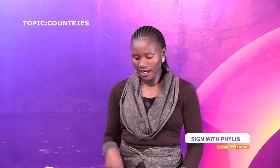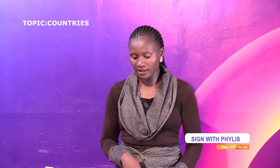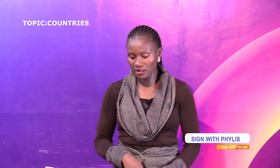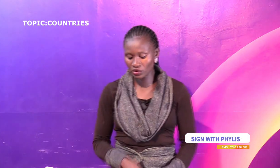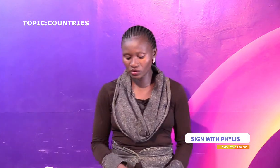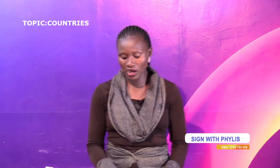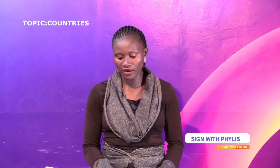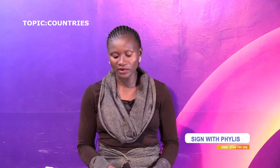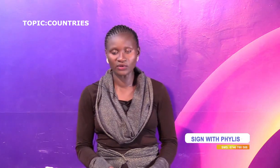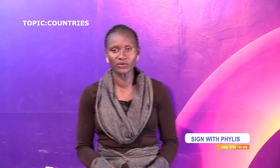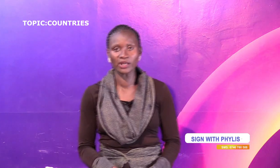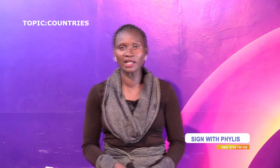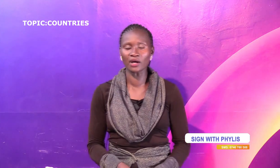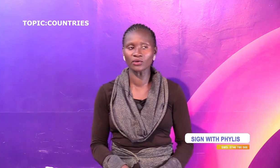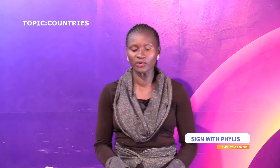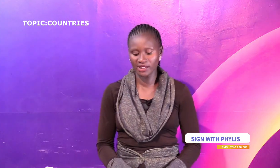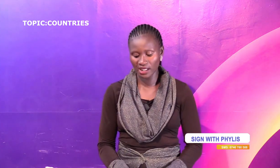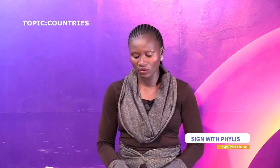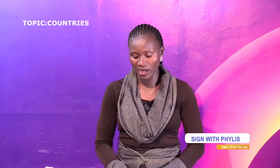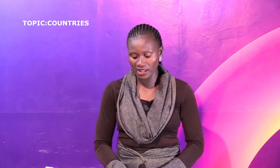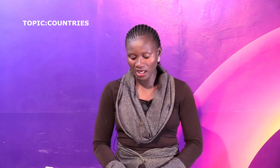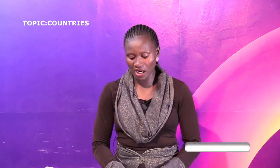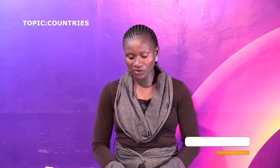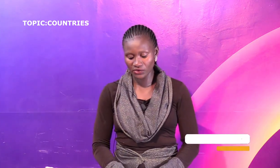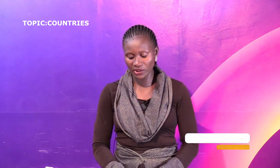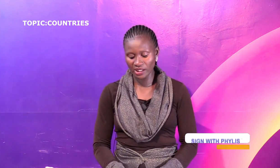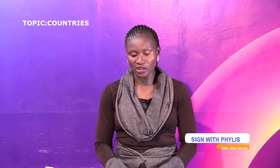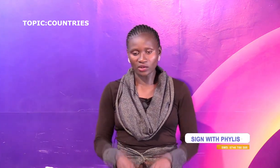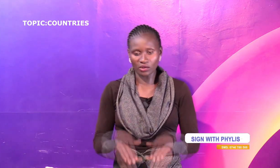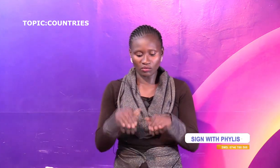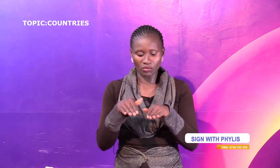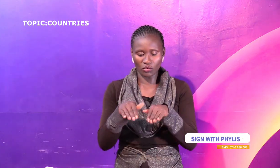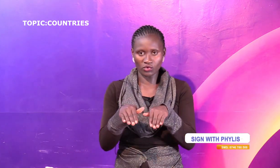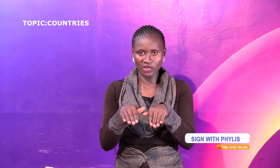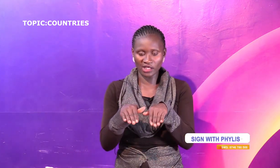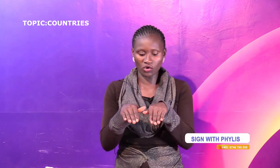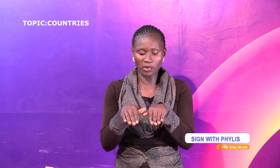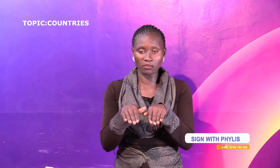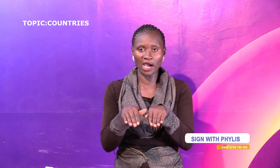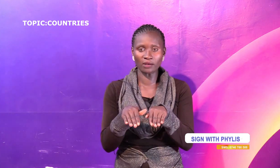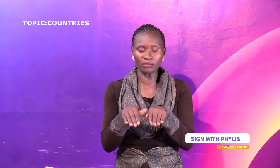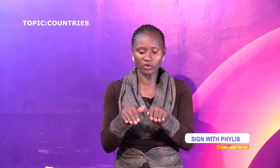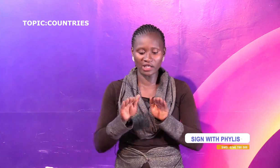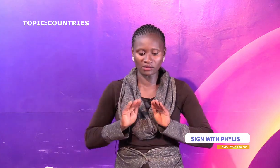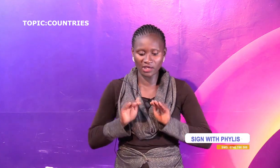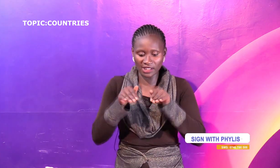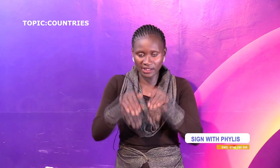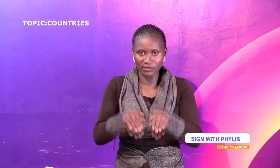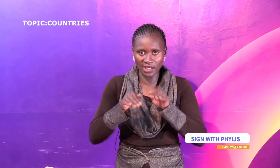also have Australia. How do we sign the word Australia? Just open palm, you're just making something like